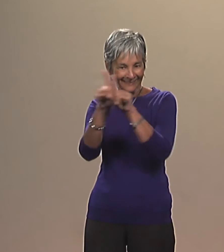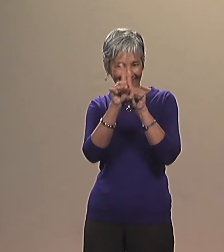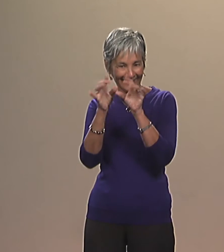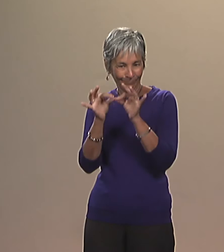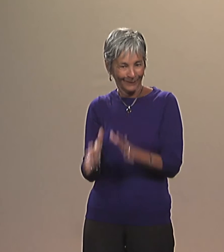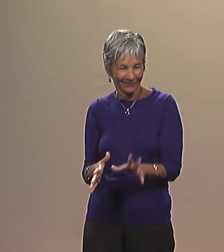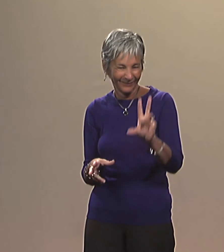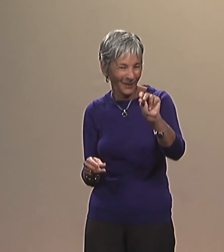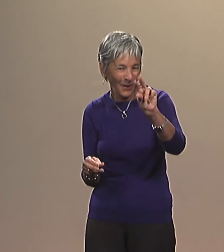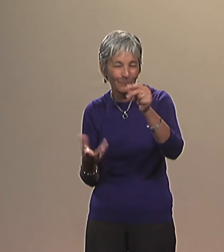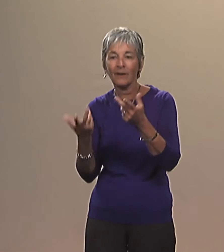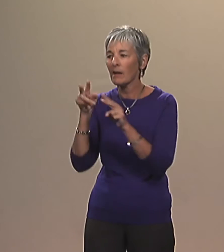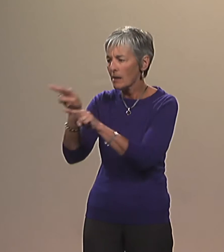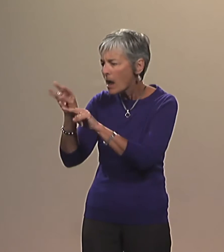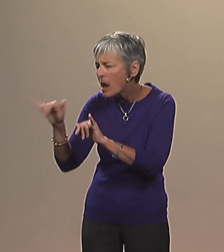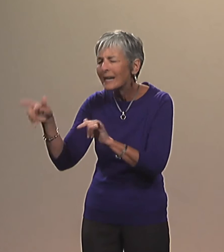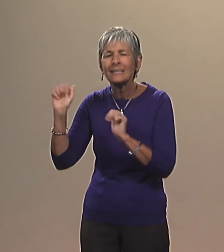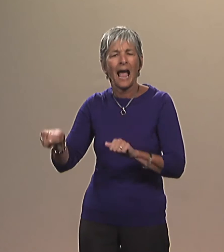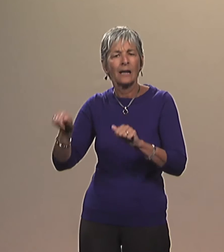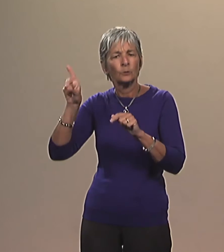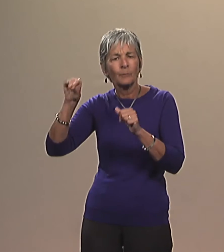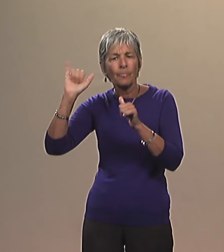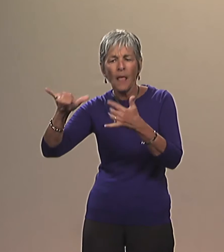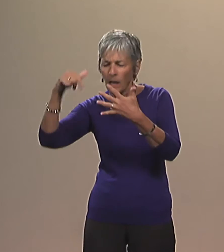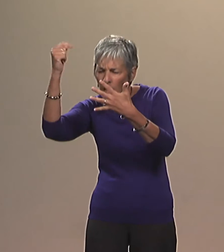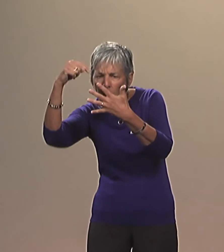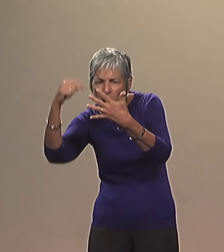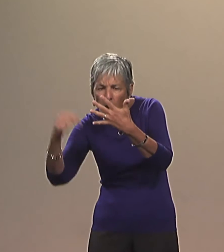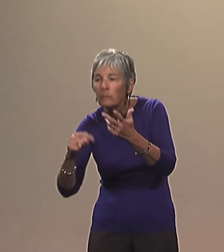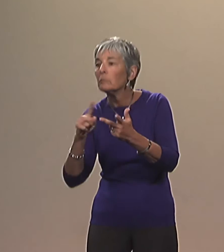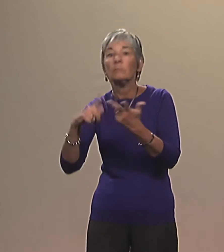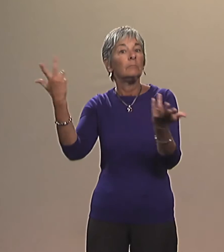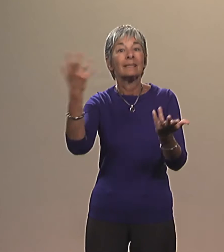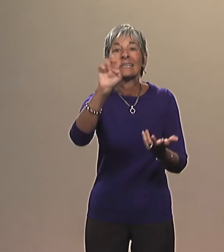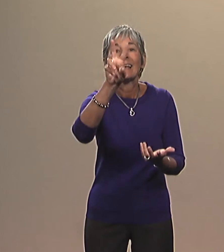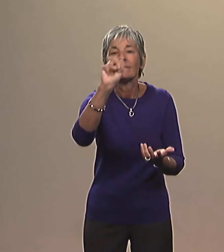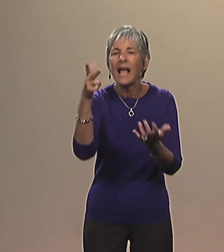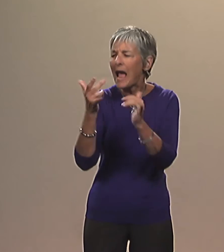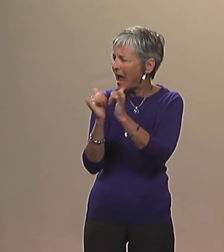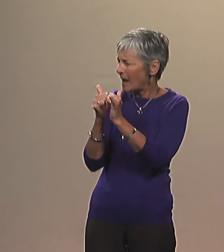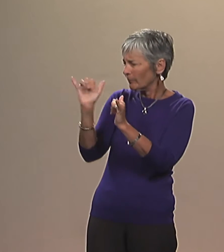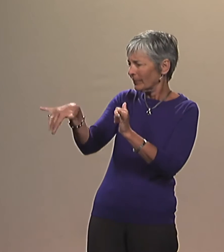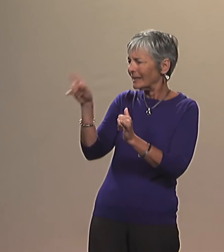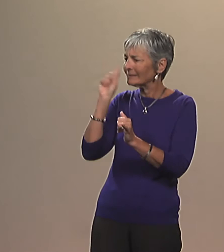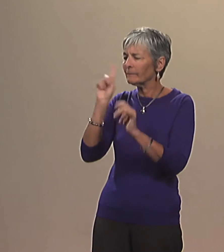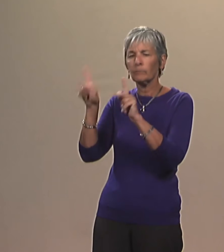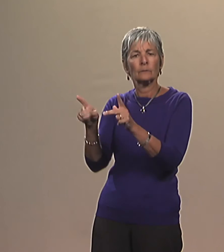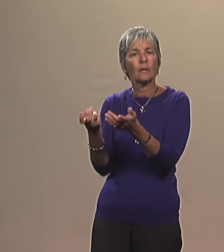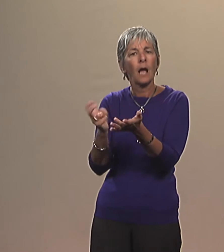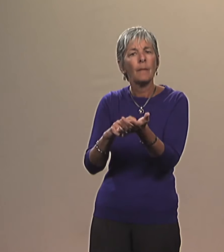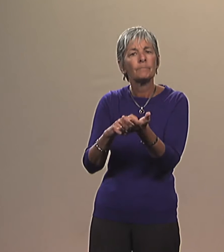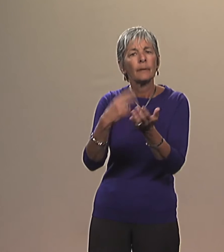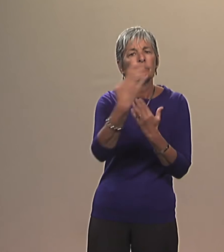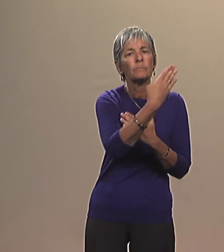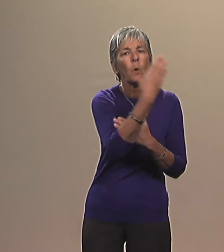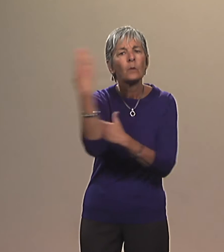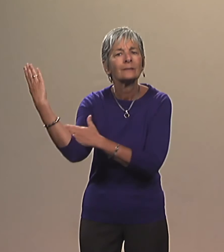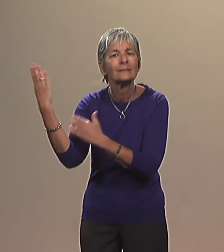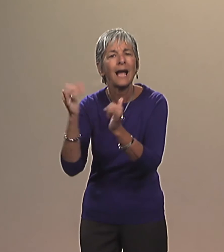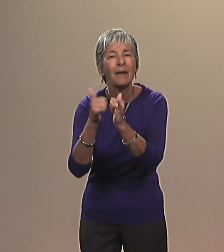does not always have to be escorted by an interpreter. They learn all kinds of things, even how a deaf person wakes up in the morning. Maybe